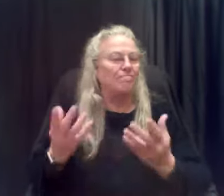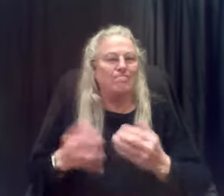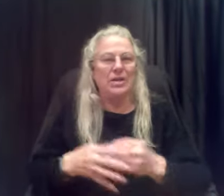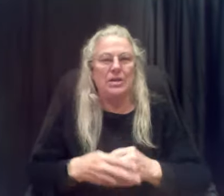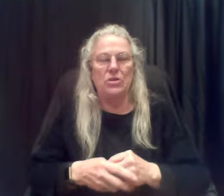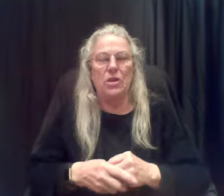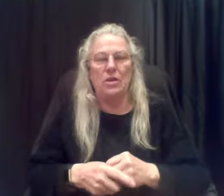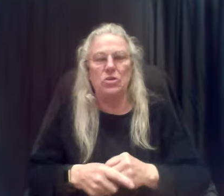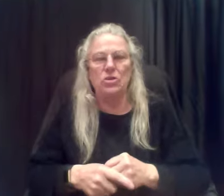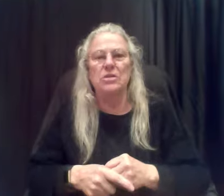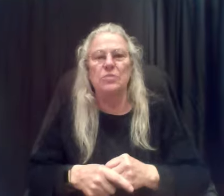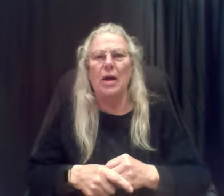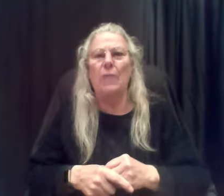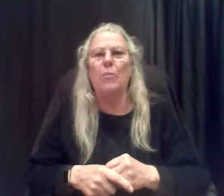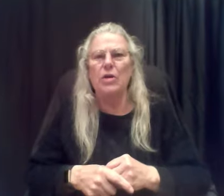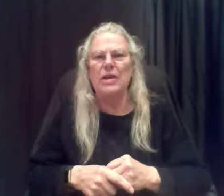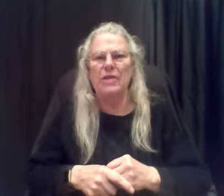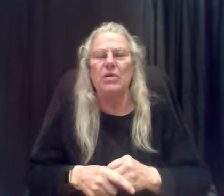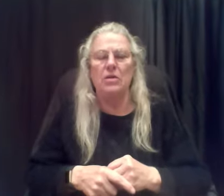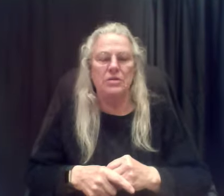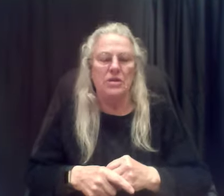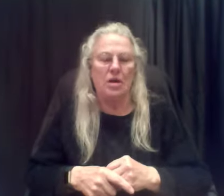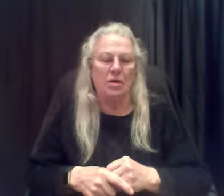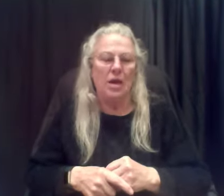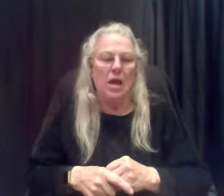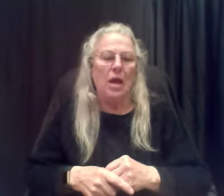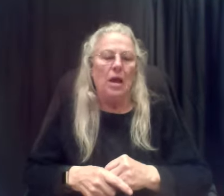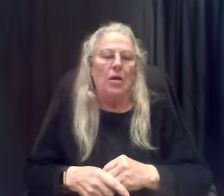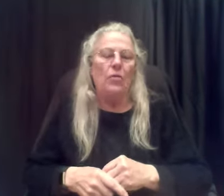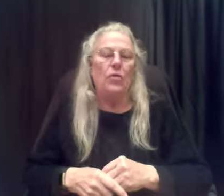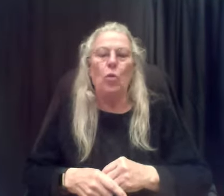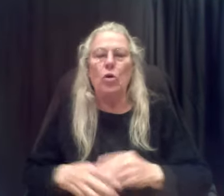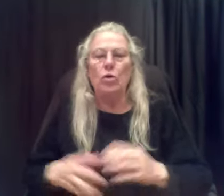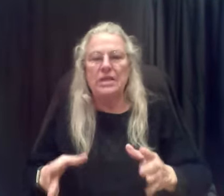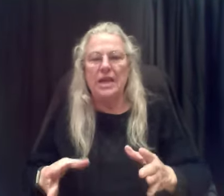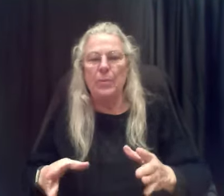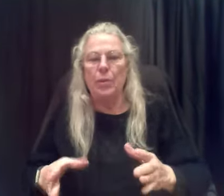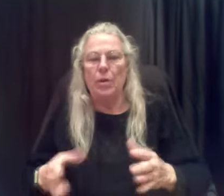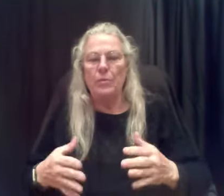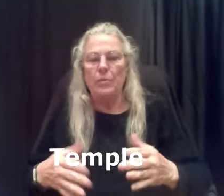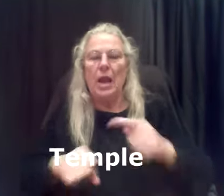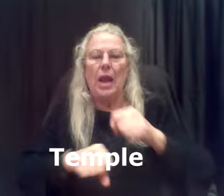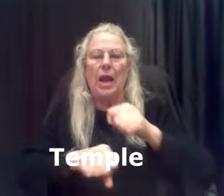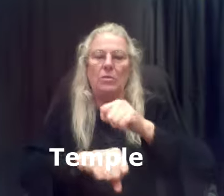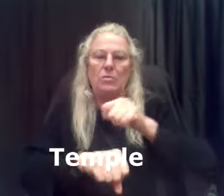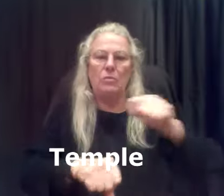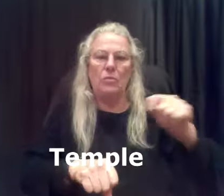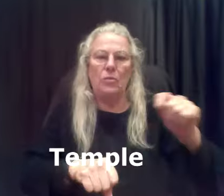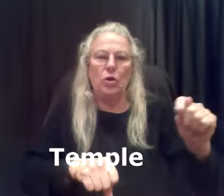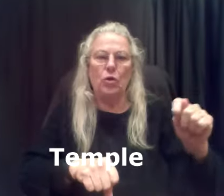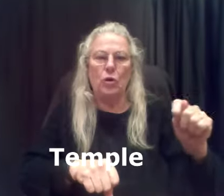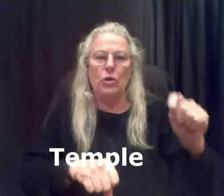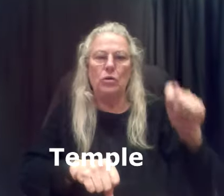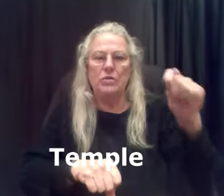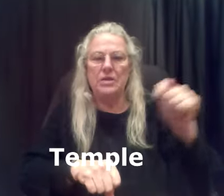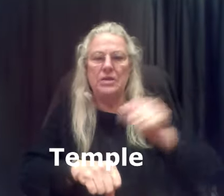it, it just is a more difficult song. The word temple, and you're going to use the